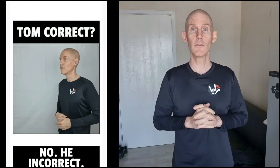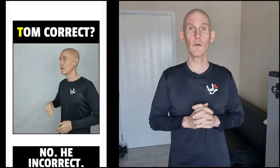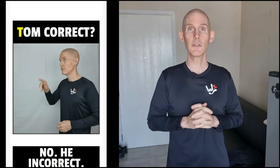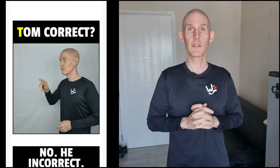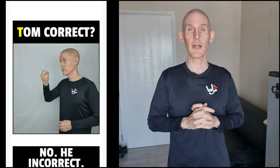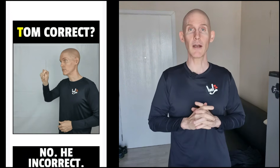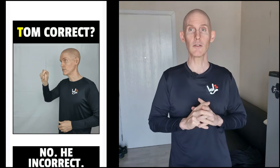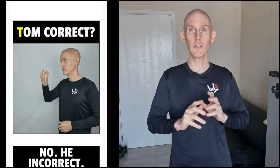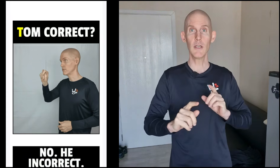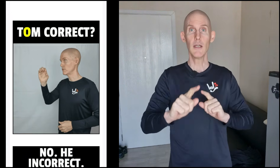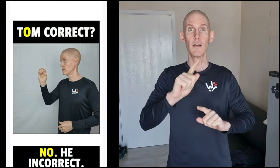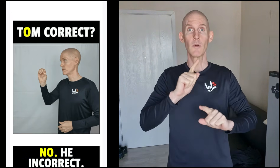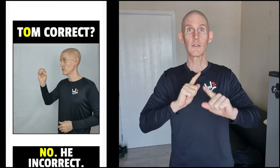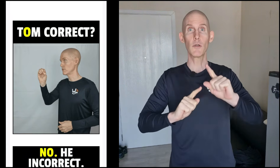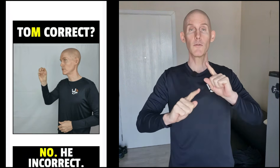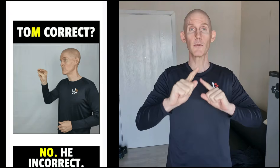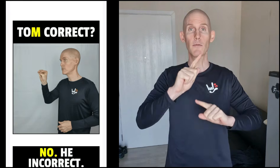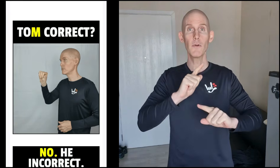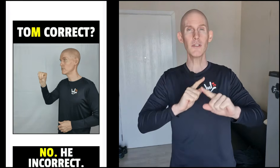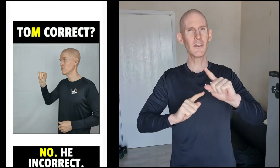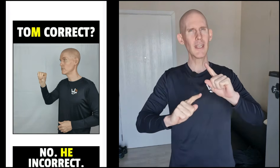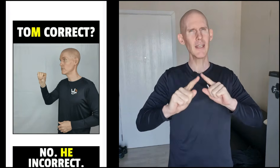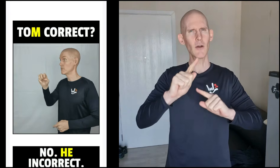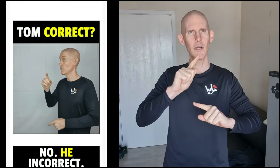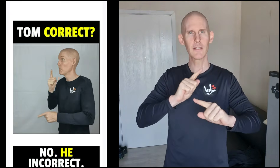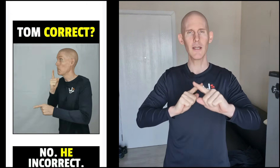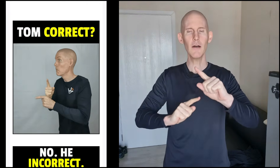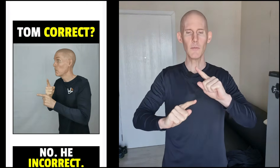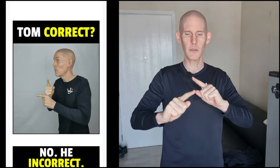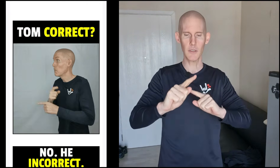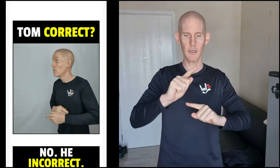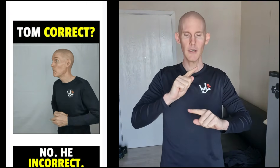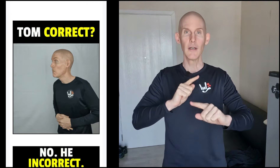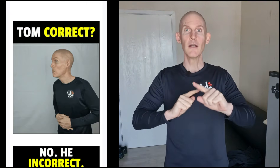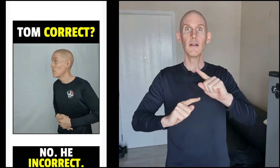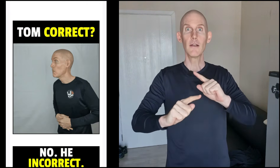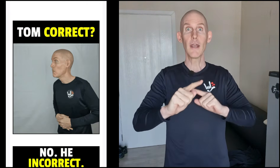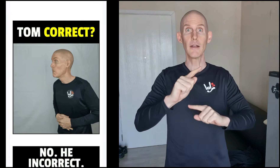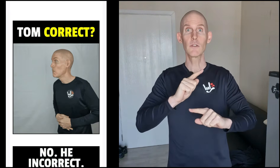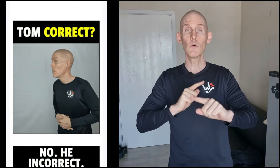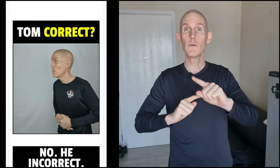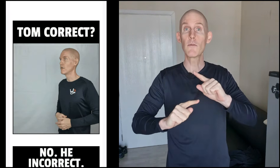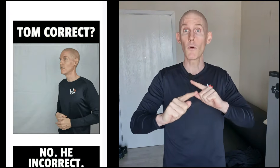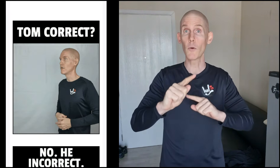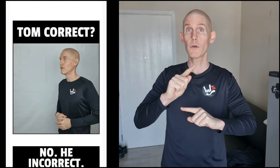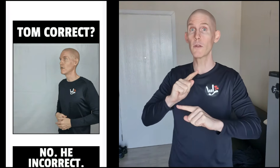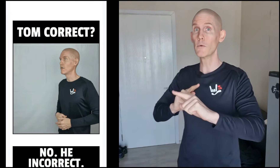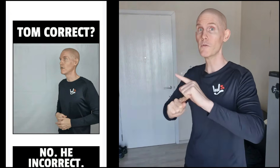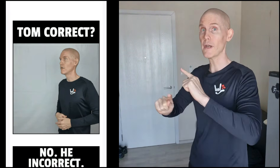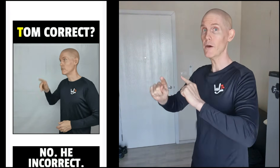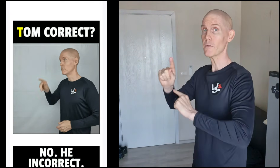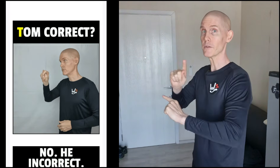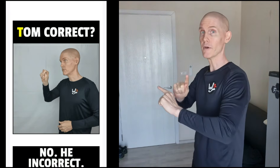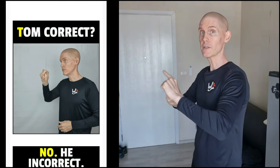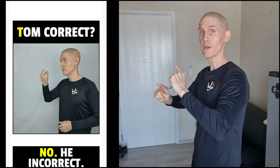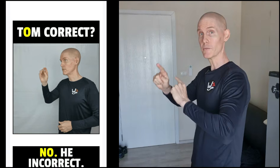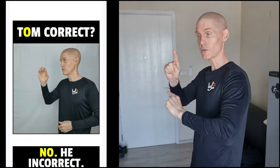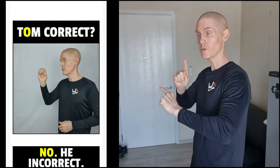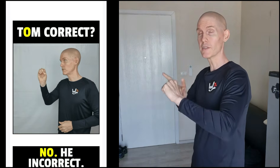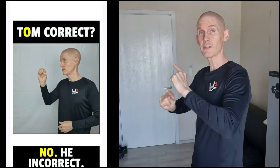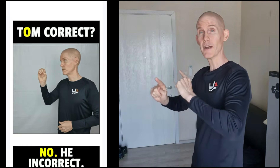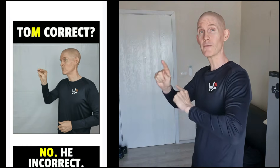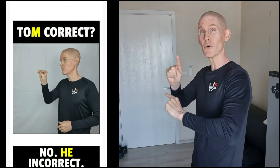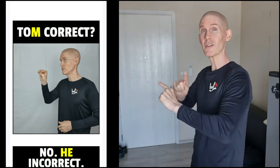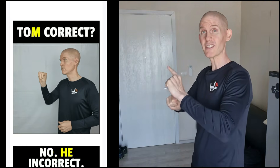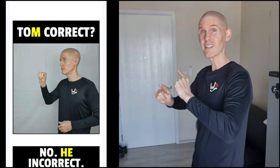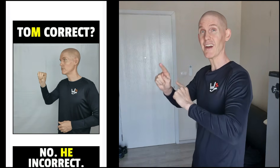sometimes you don't notice that actually when I show you from the front, you can't quite tell, but the hands are moving forward or they're moving outward, right? So I'm just